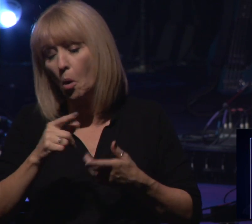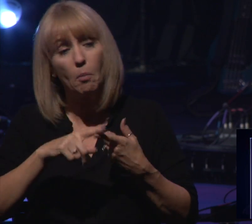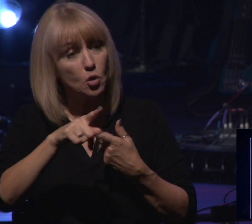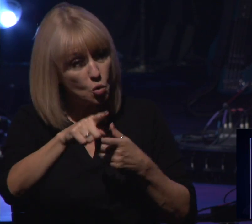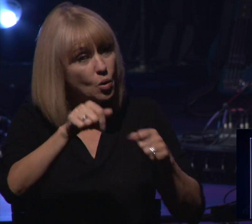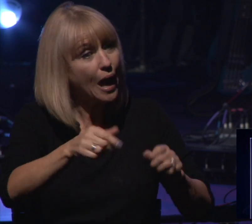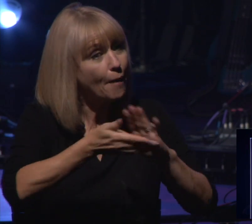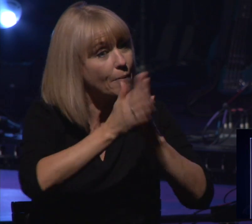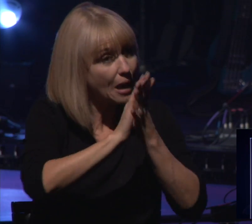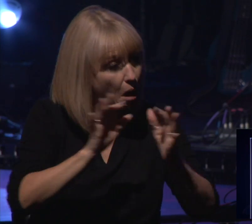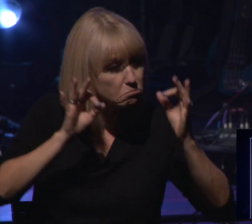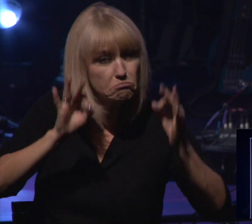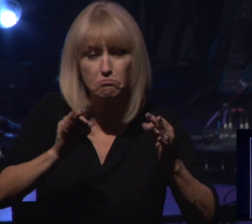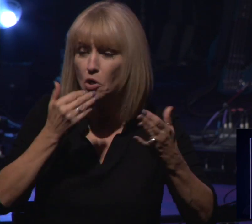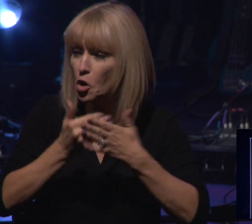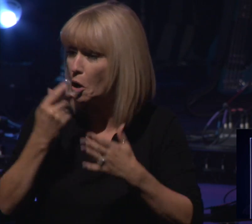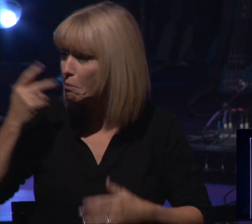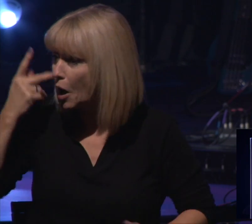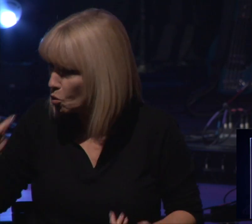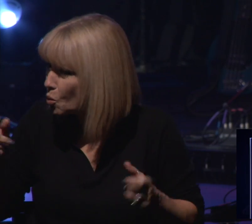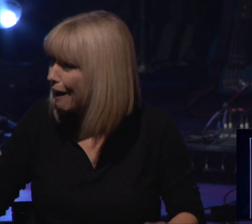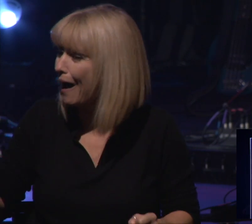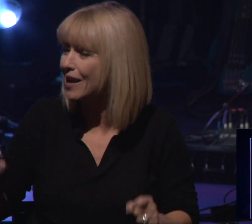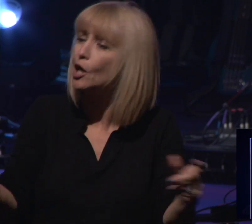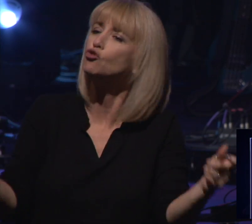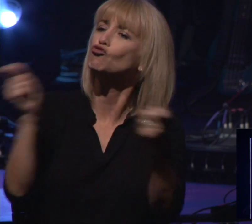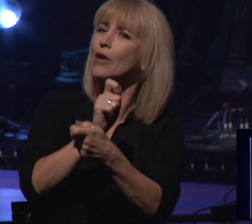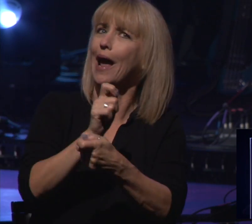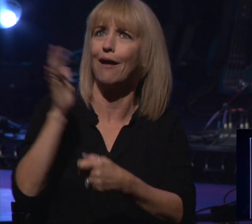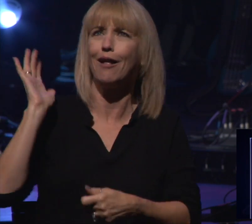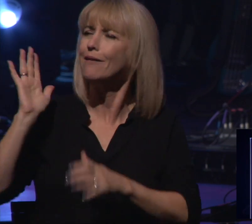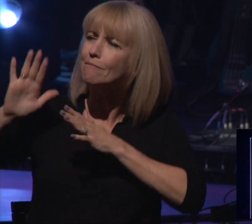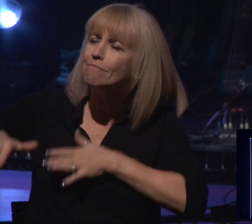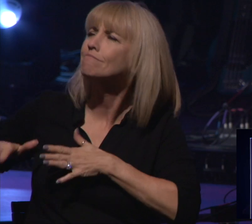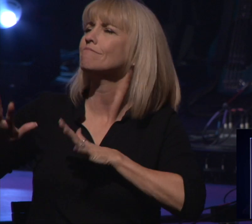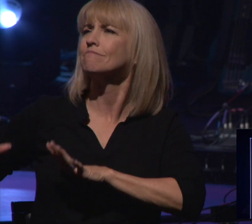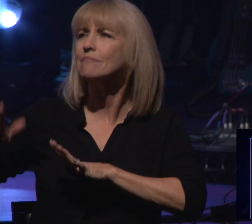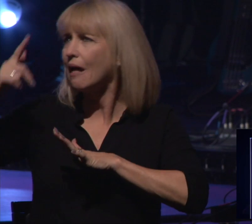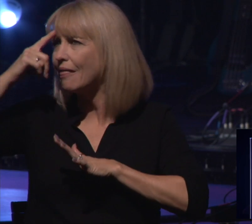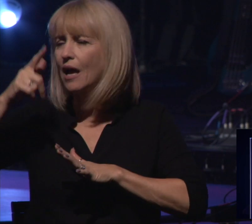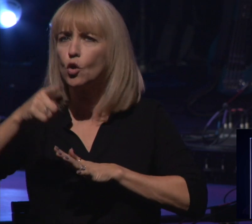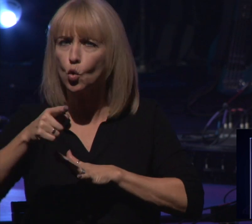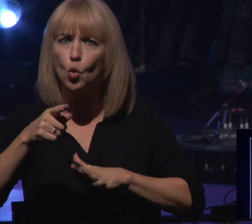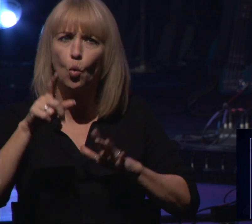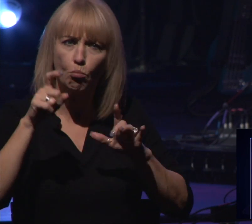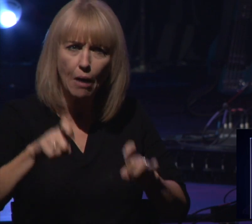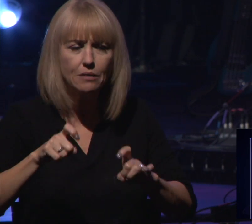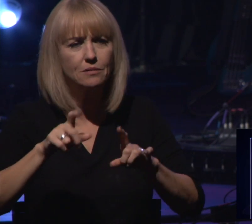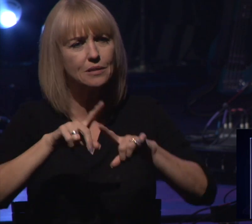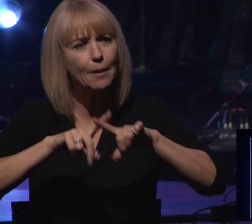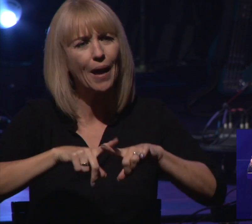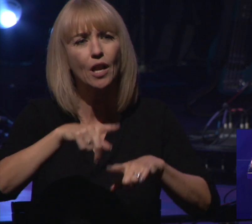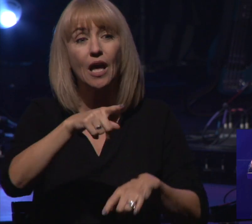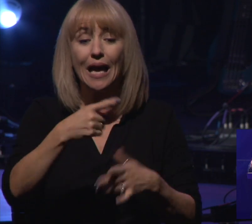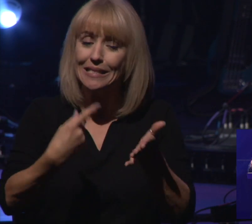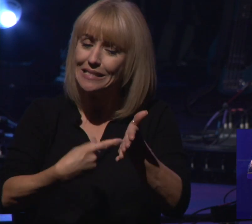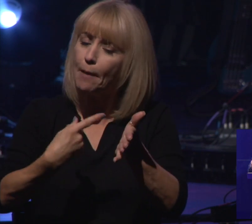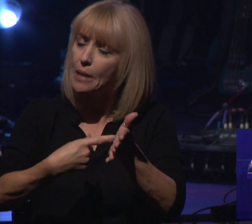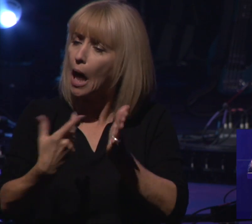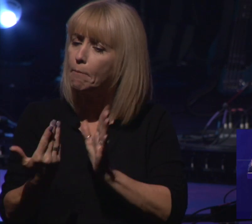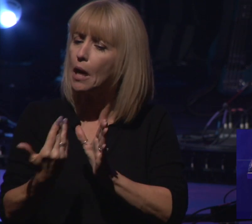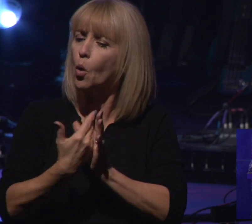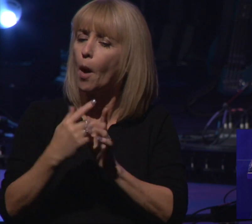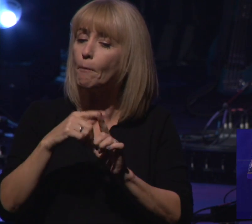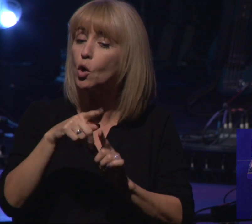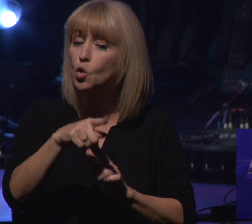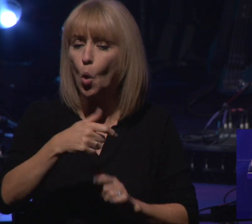for you. But the dads and moms in the room, are you dependable? Sometimes there's interruptions. Sometimes things come along in life